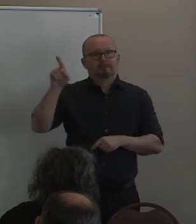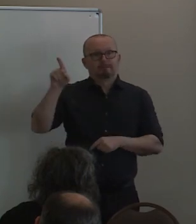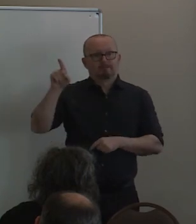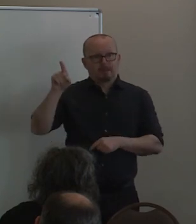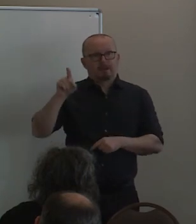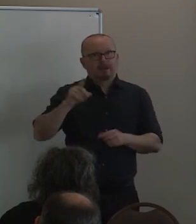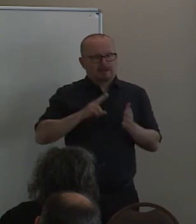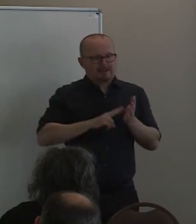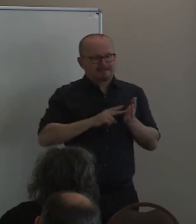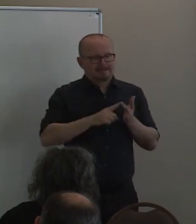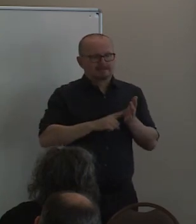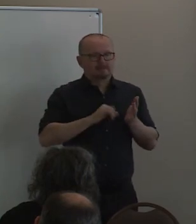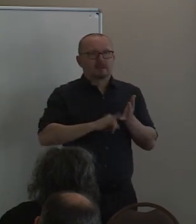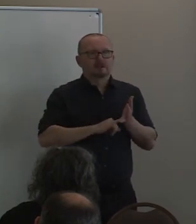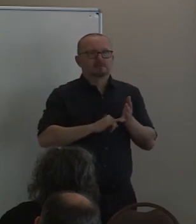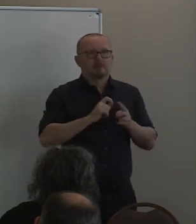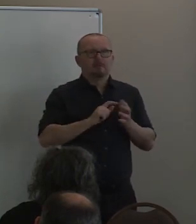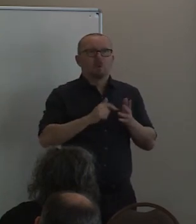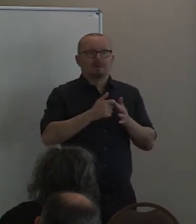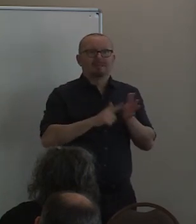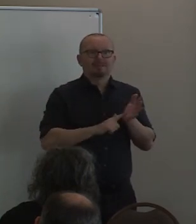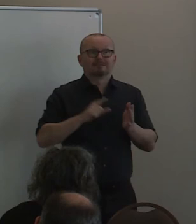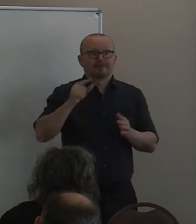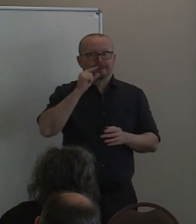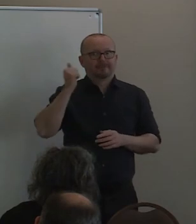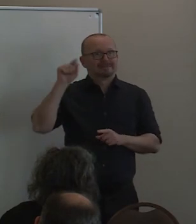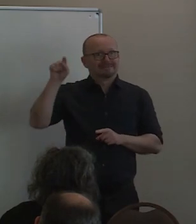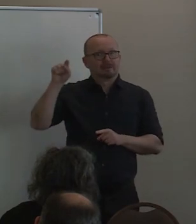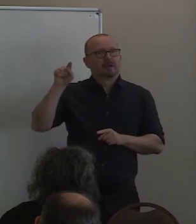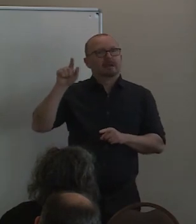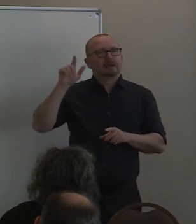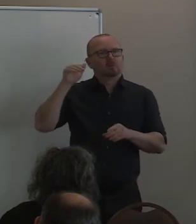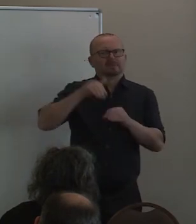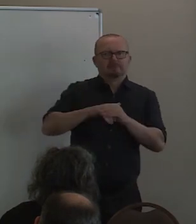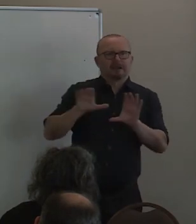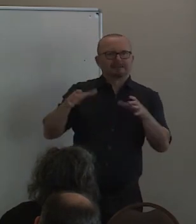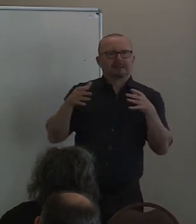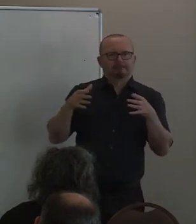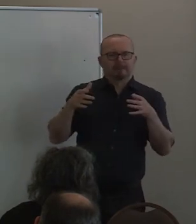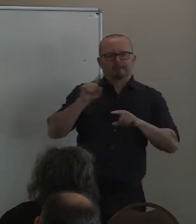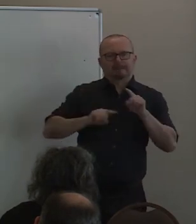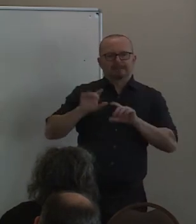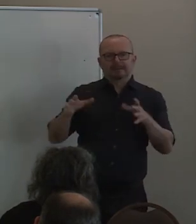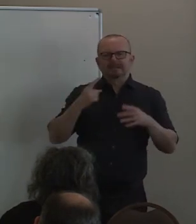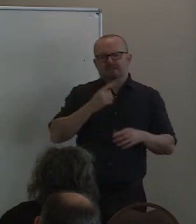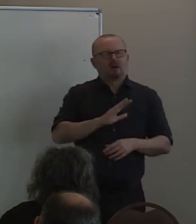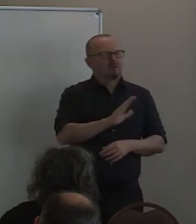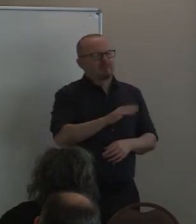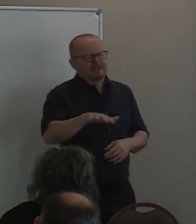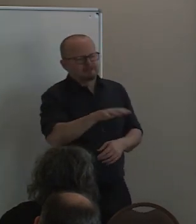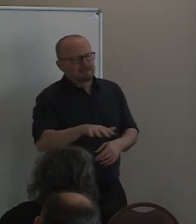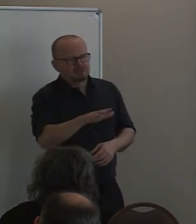Nils was in my team, and he said it was like some sort of meeting. He's like, "Oh, actually, you don't need to use technology in this